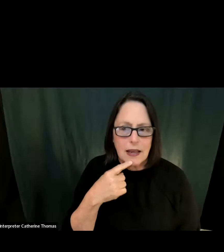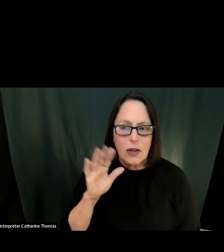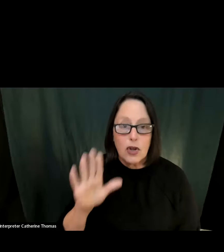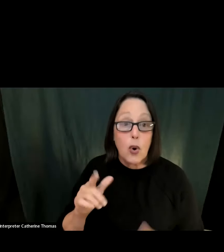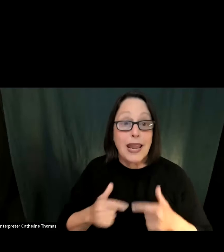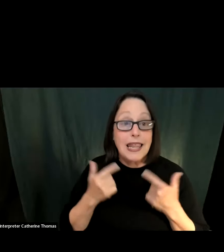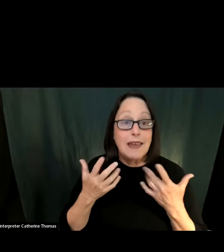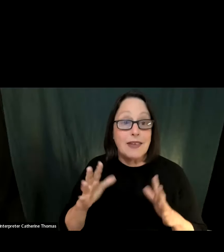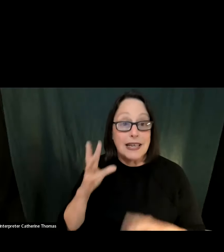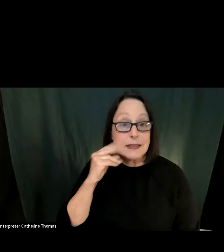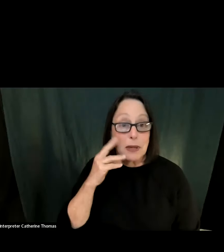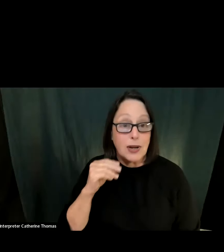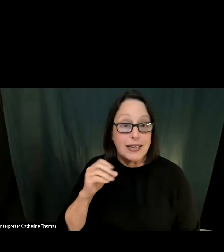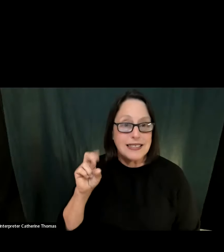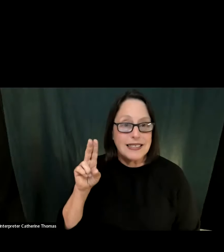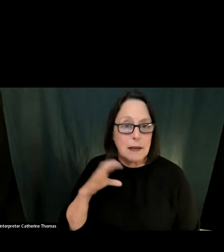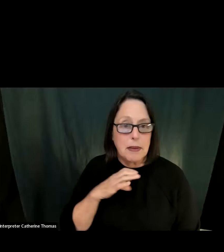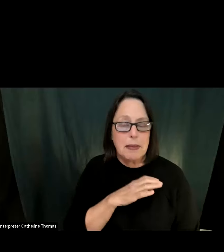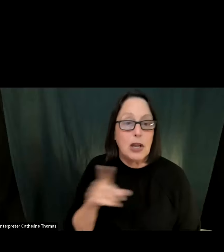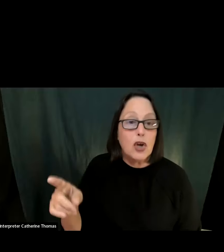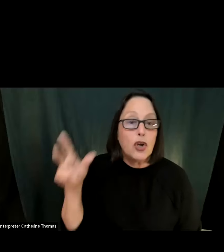you're hearing from young people,